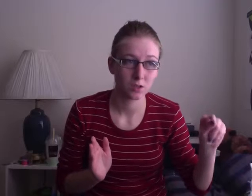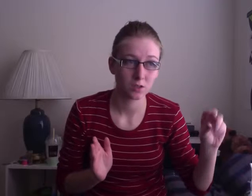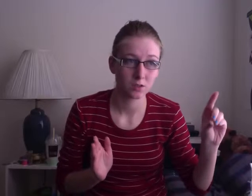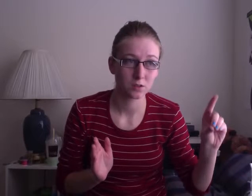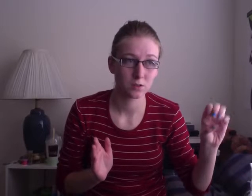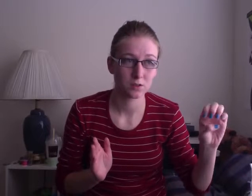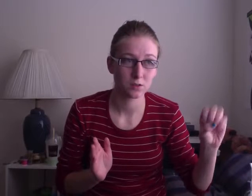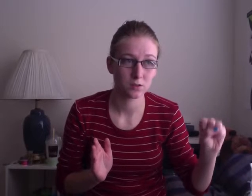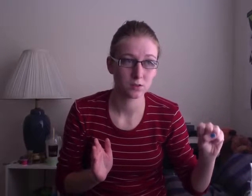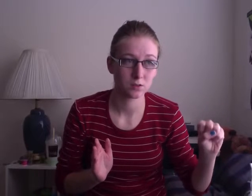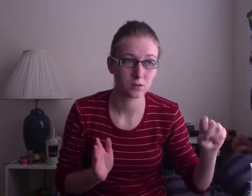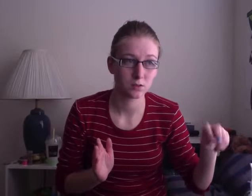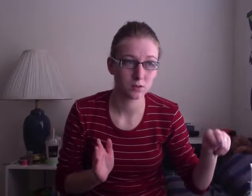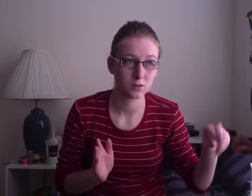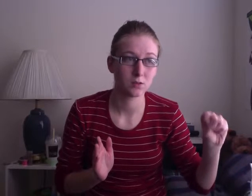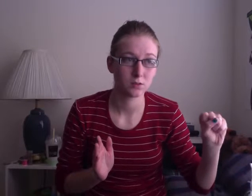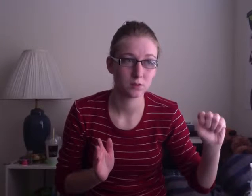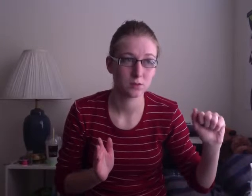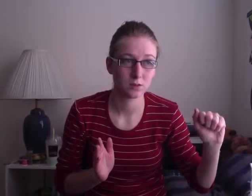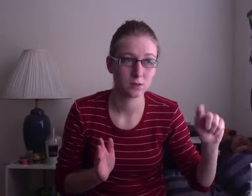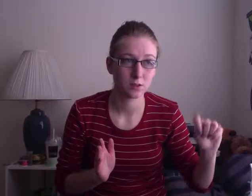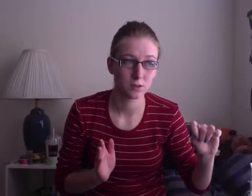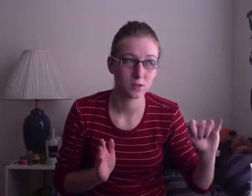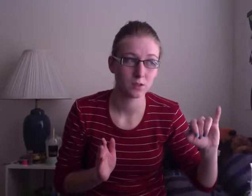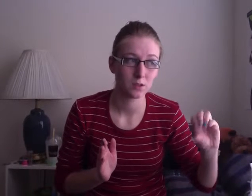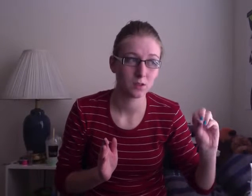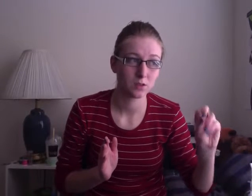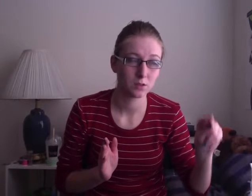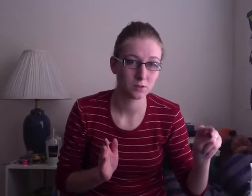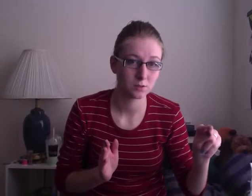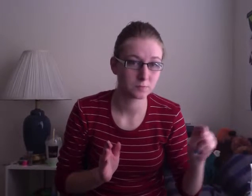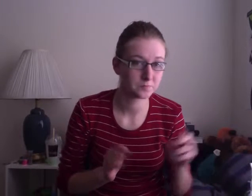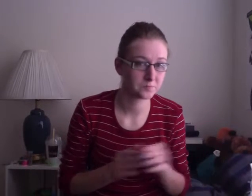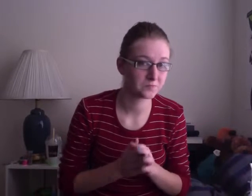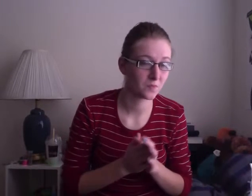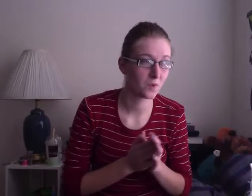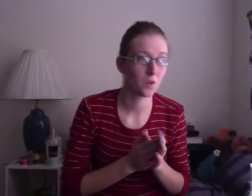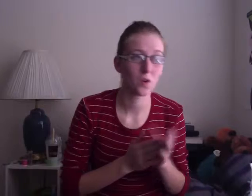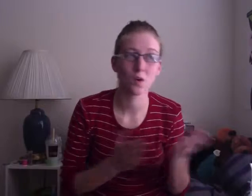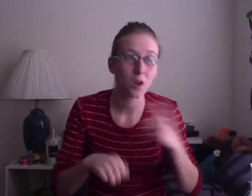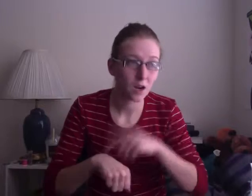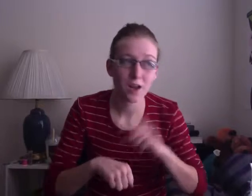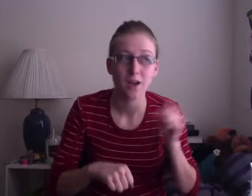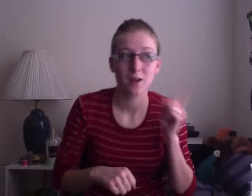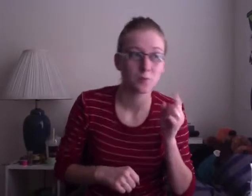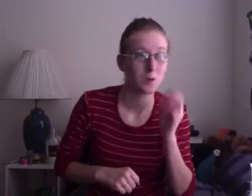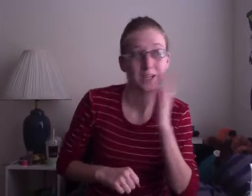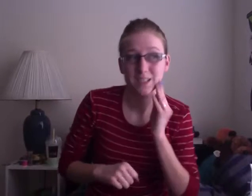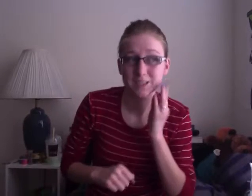Or some time when they've experienced what they thought was condensation? Curtis? Like dew,